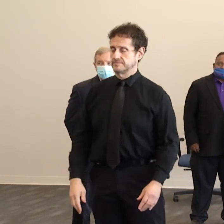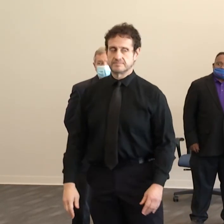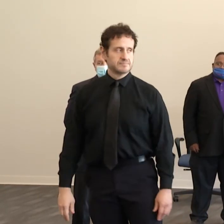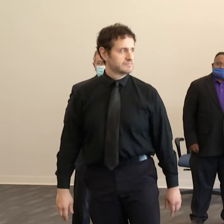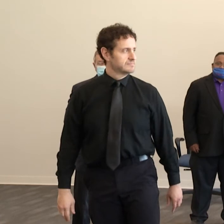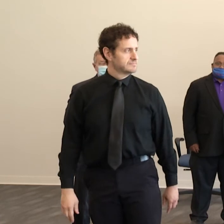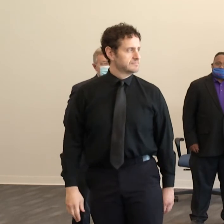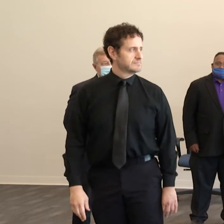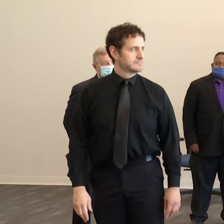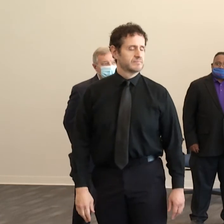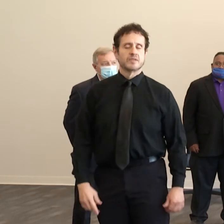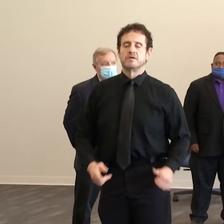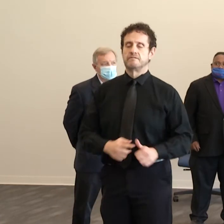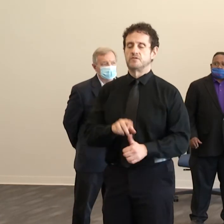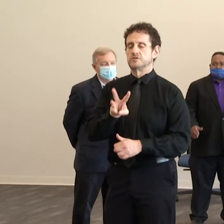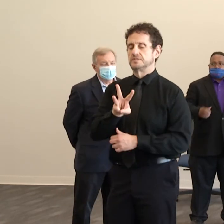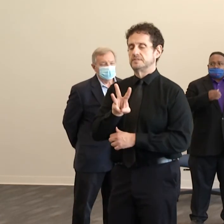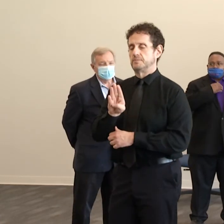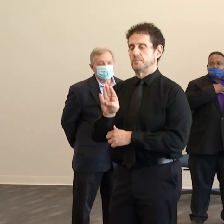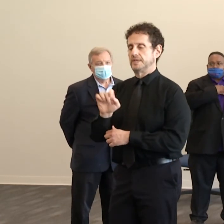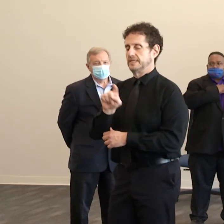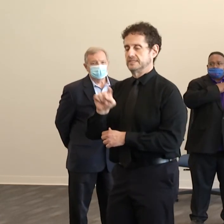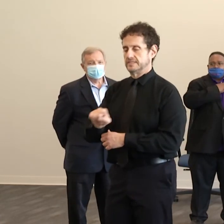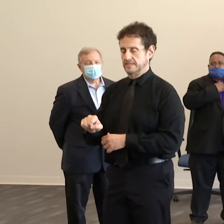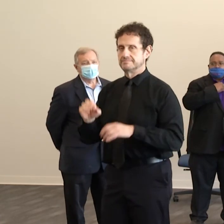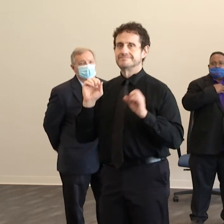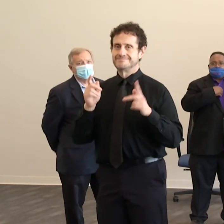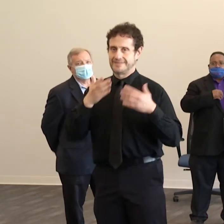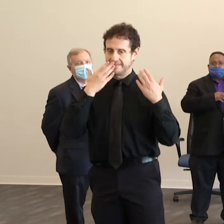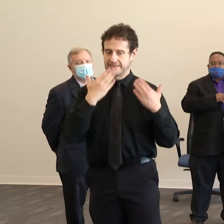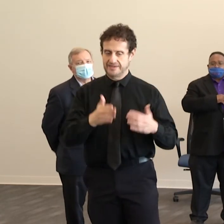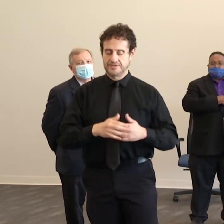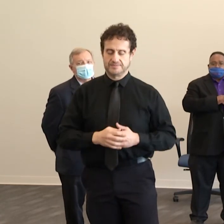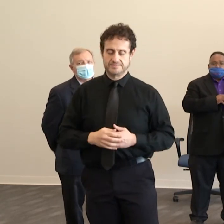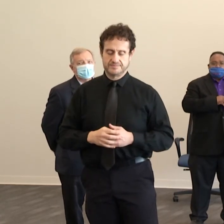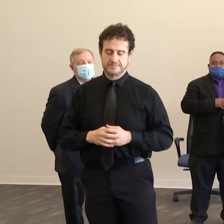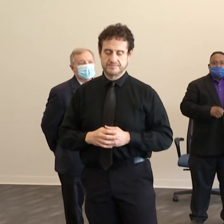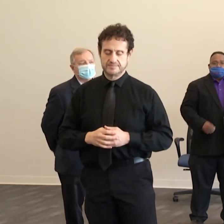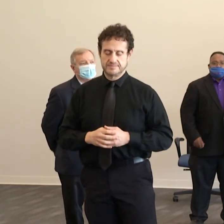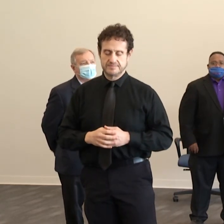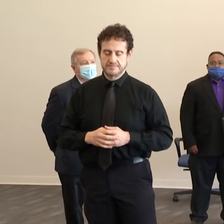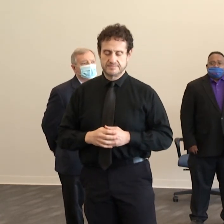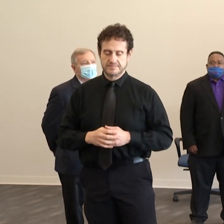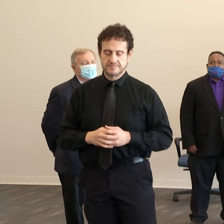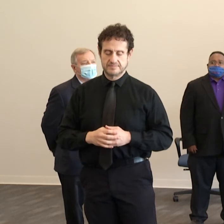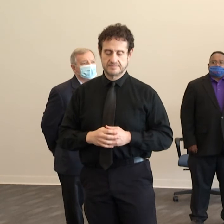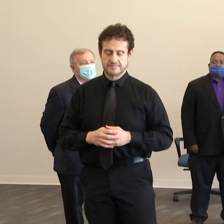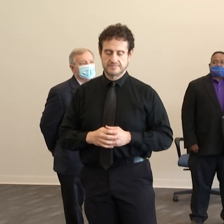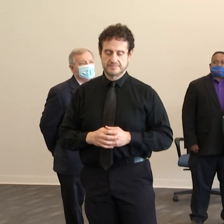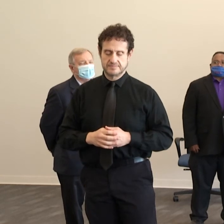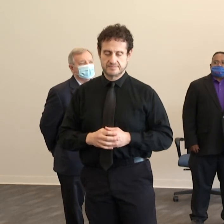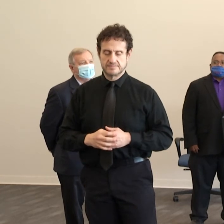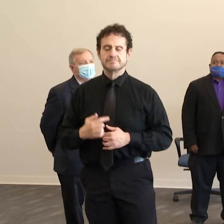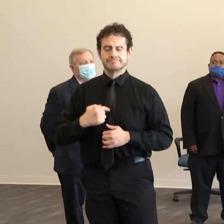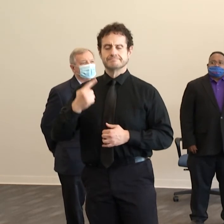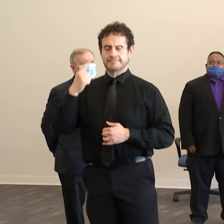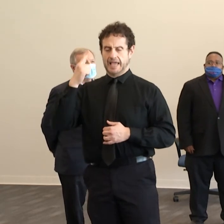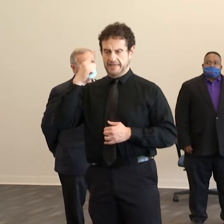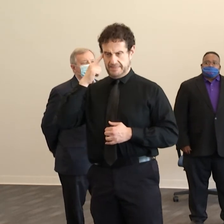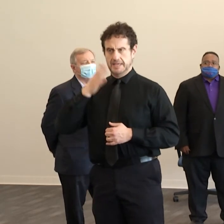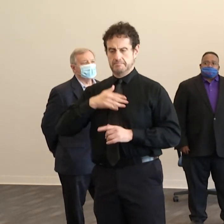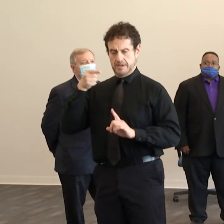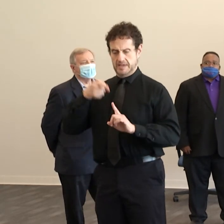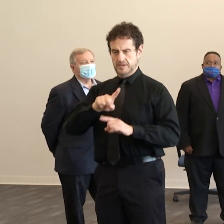We'll take WBEZ first. Yes. Okay, thank you. I think my main question is